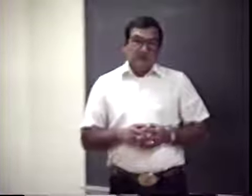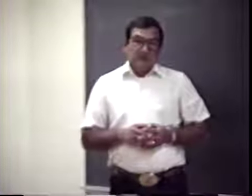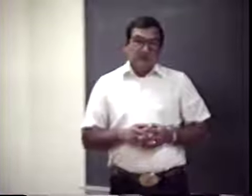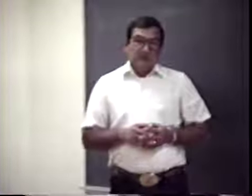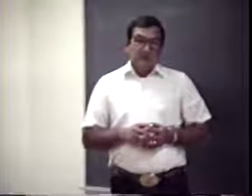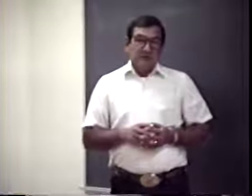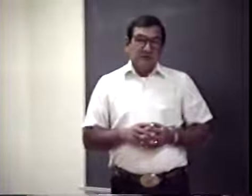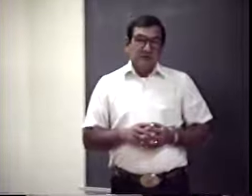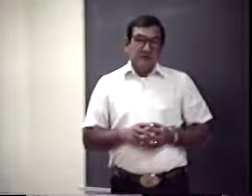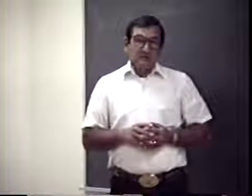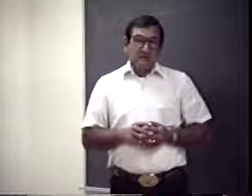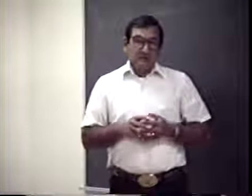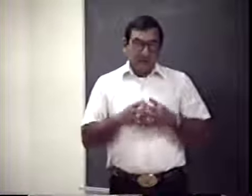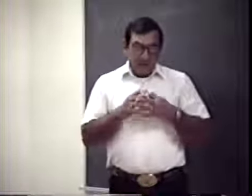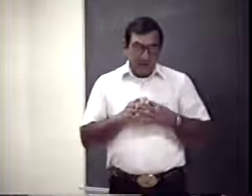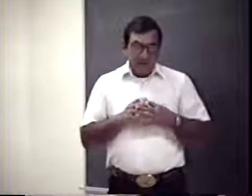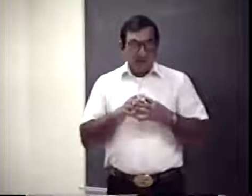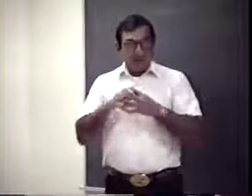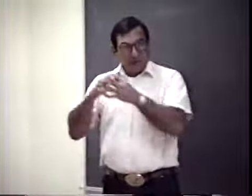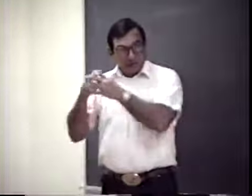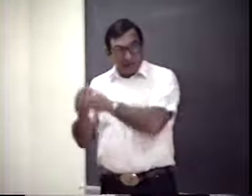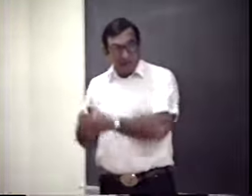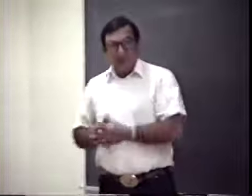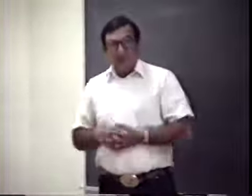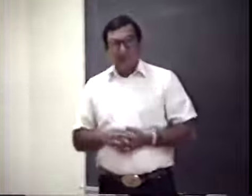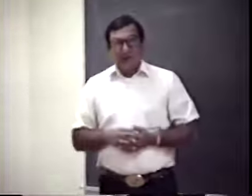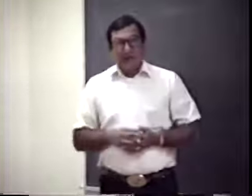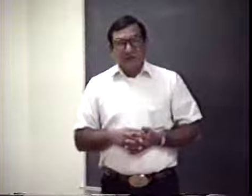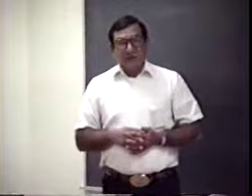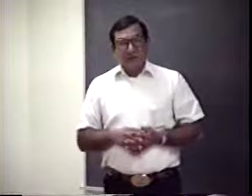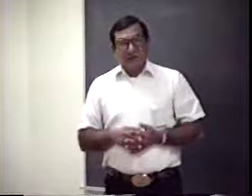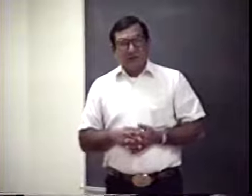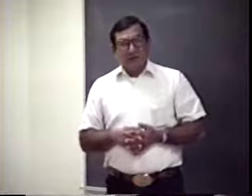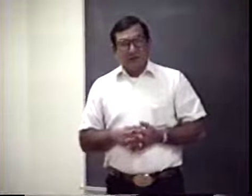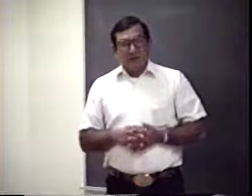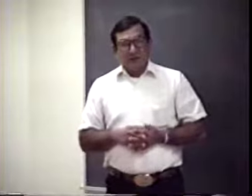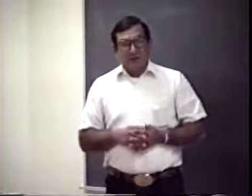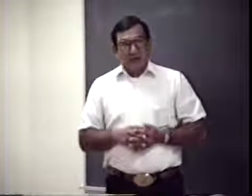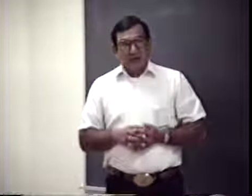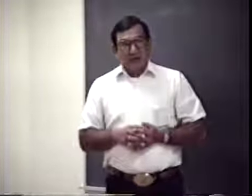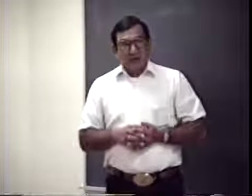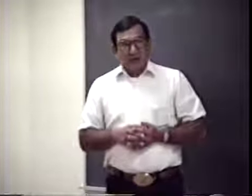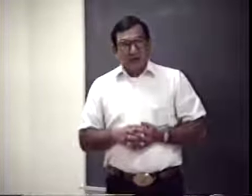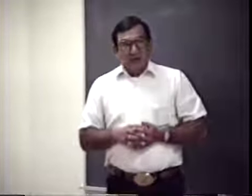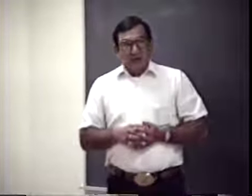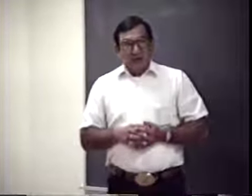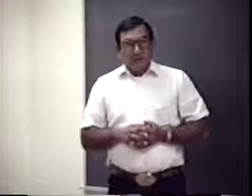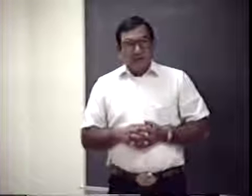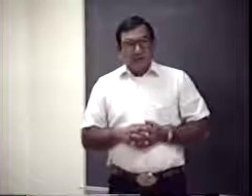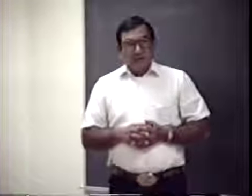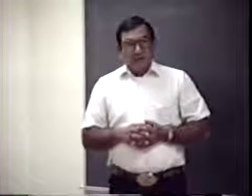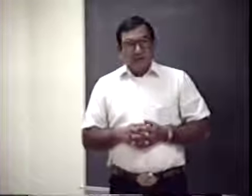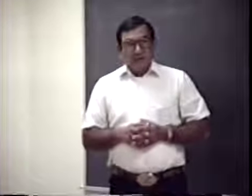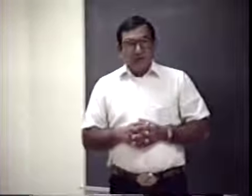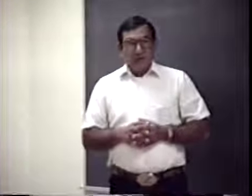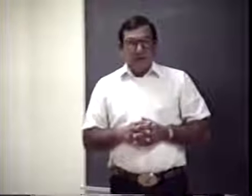the Indianness that's in me and in my family. I think it's something that that very few